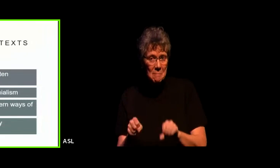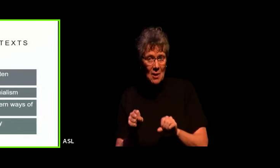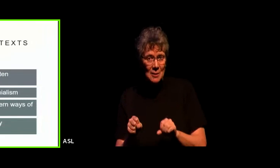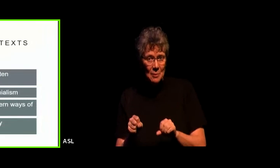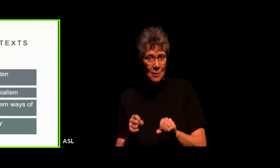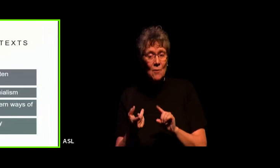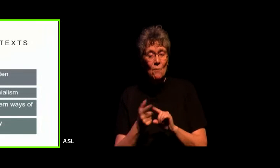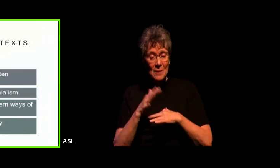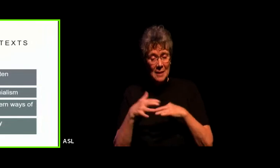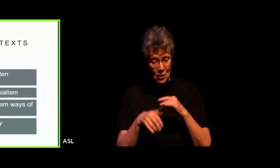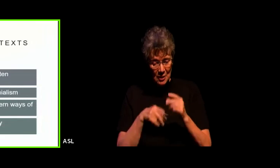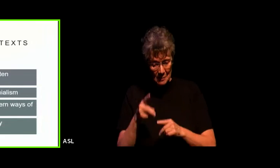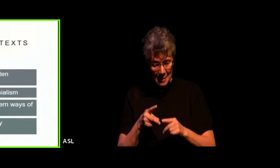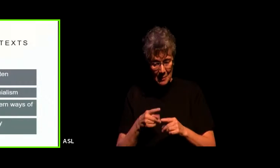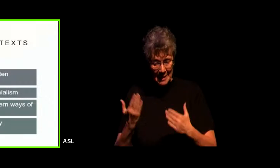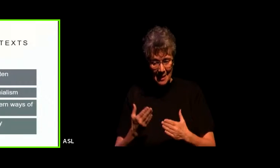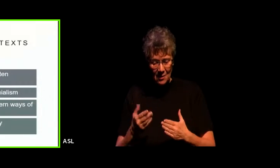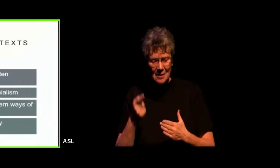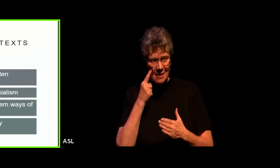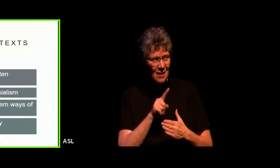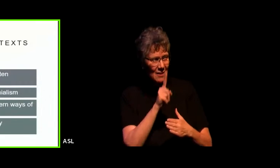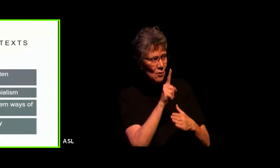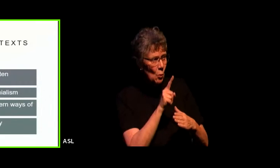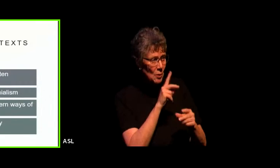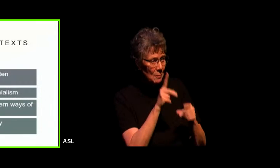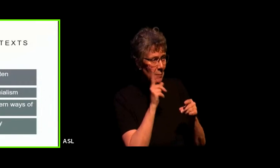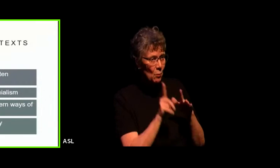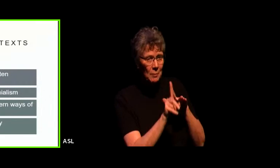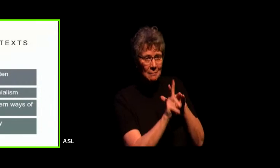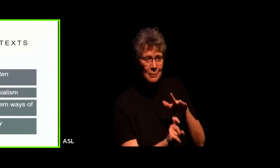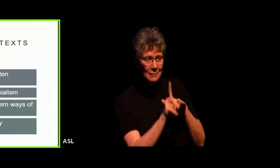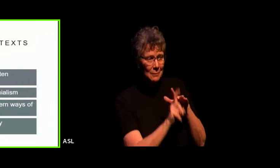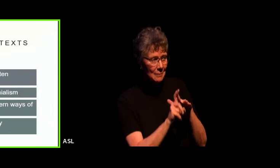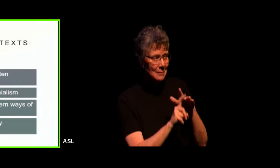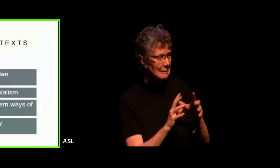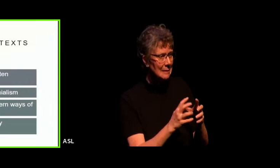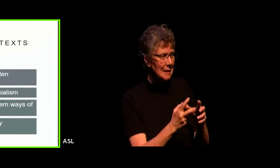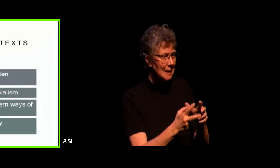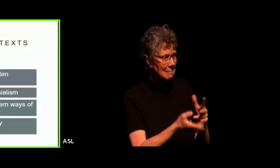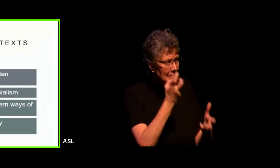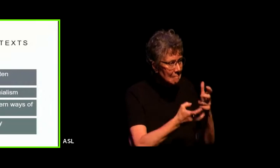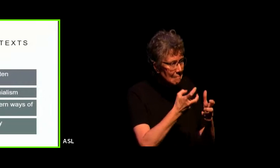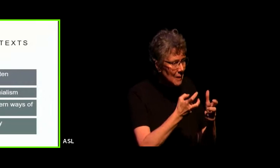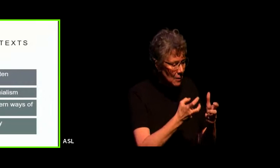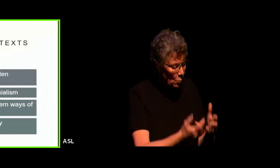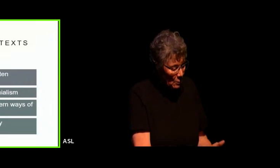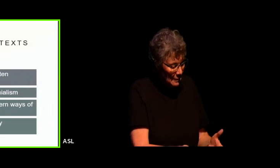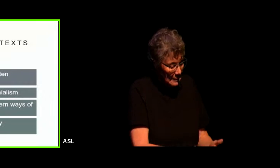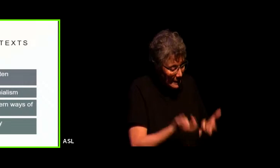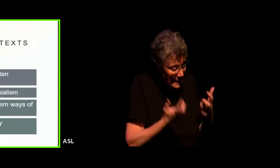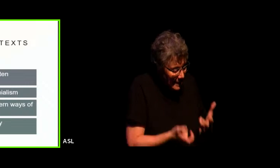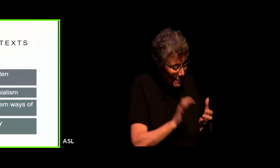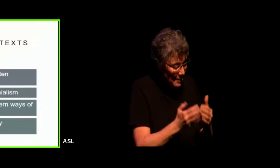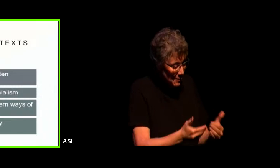just going to become like everybody else. And therefore, very much this, let's go in and dig their stuff up and tell those stories.